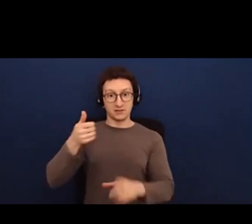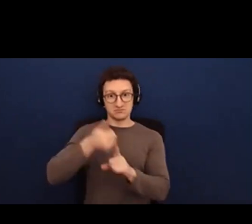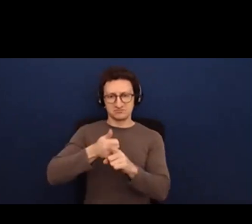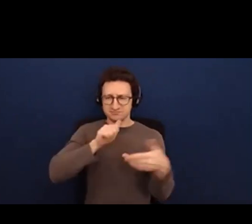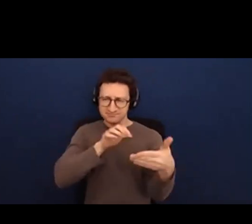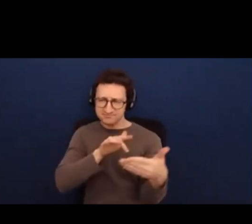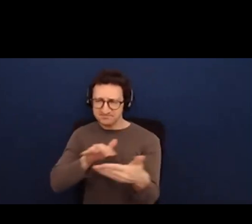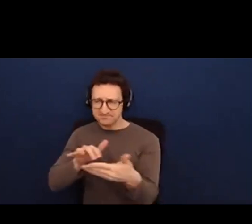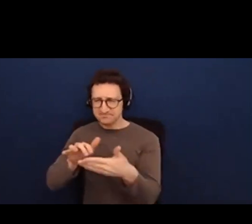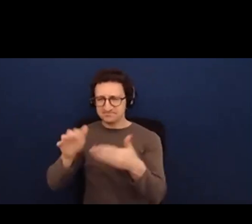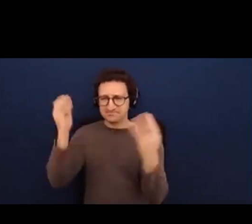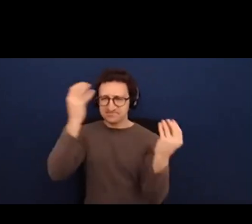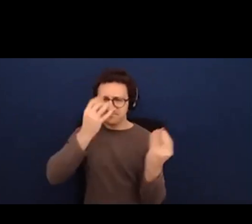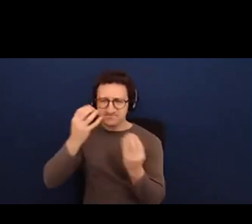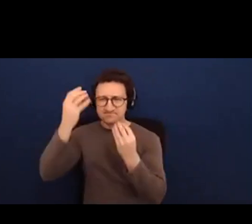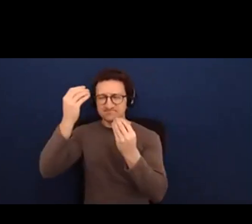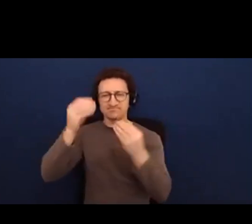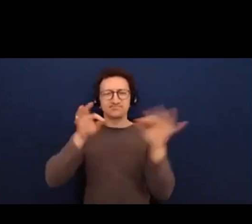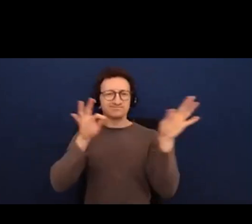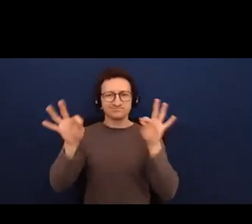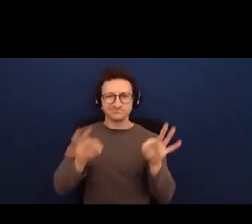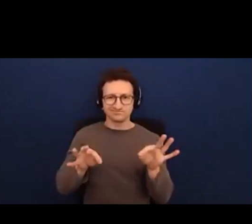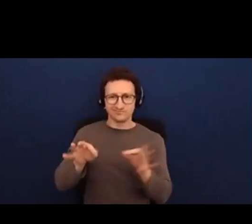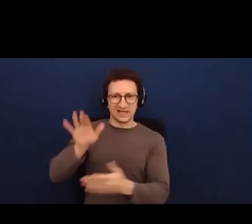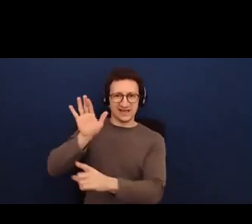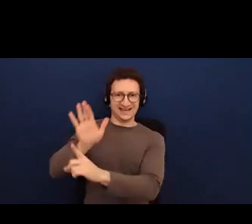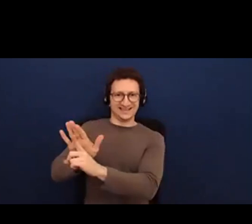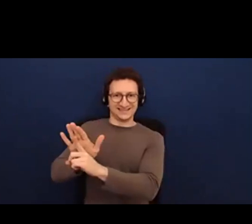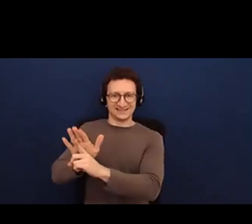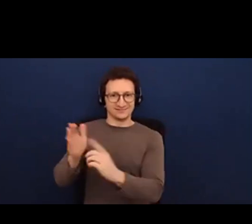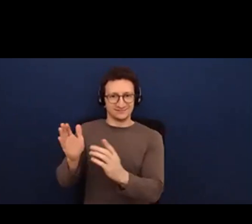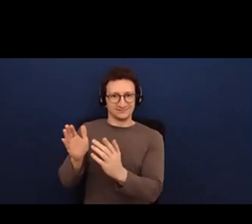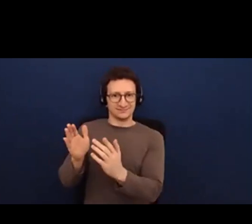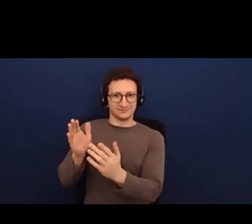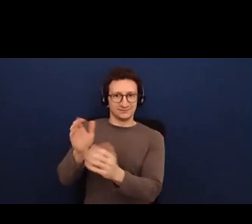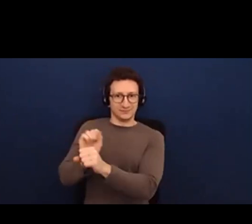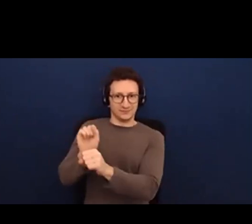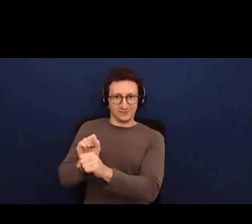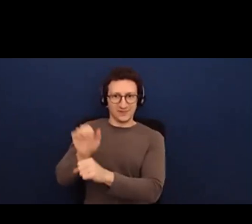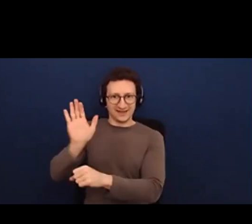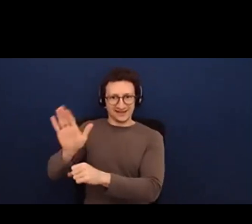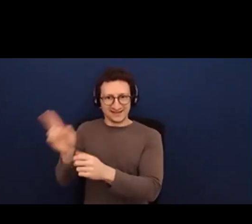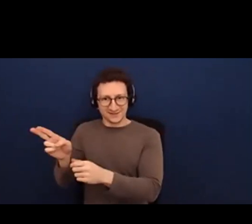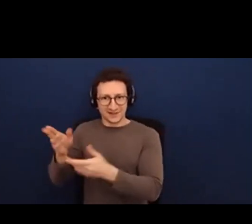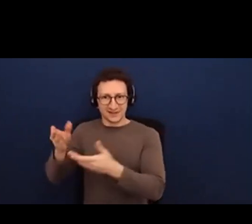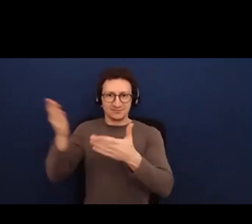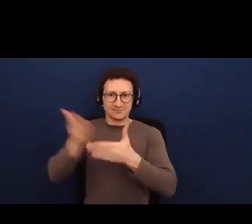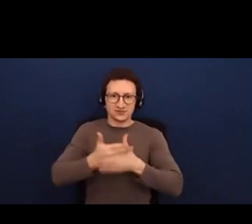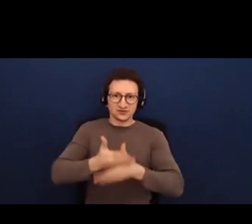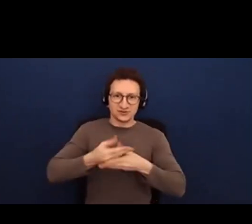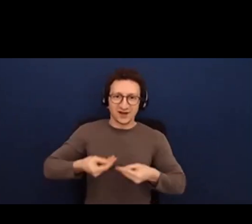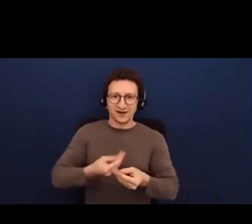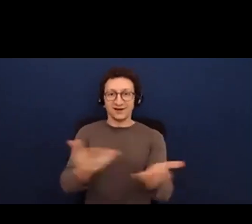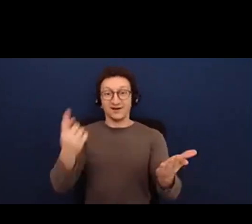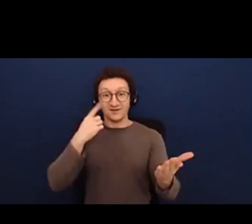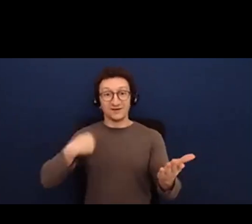someone to guide us through that material, is the best we can get. So we're really thrilled that he's here tonight in order